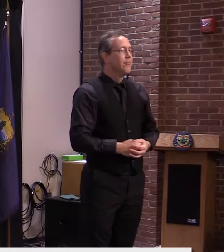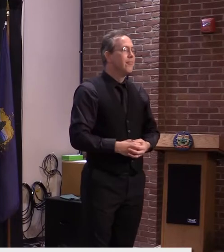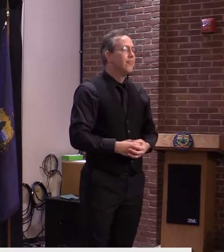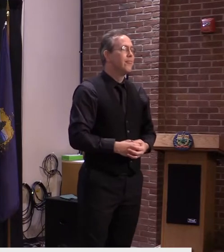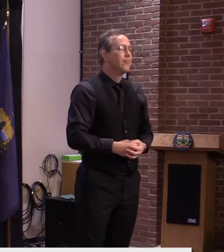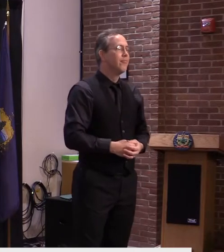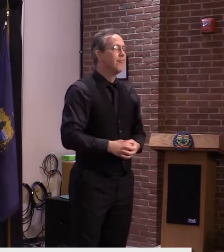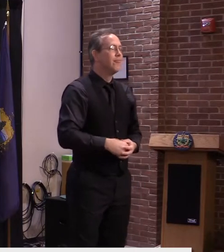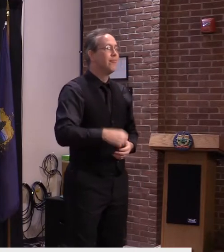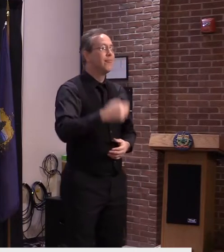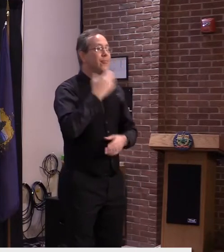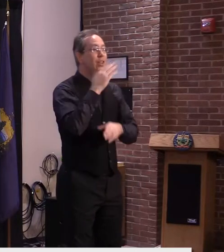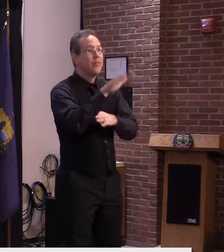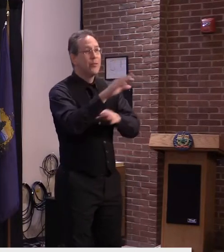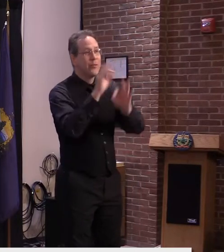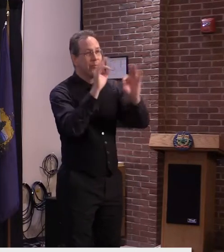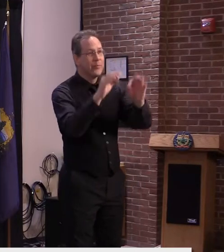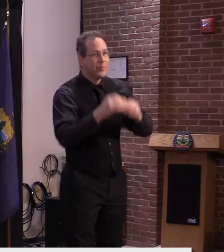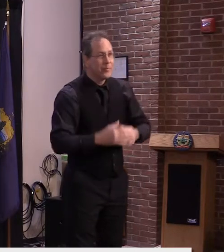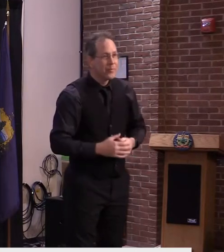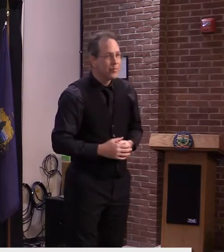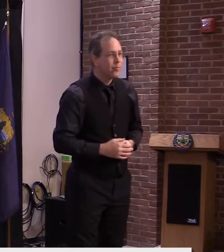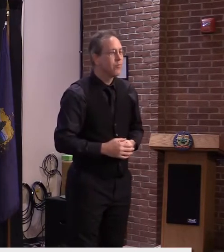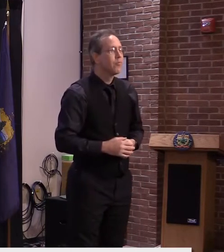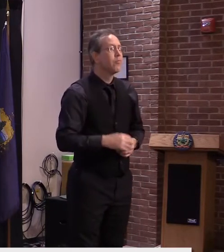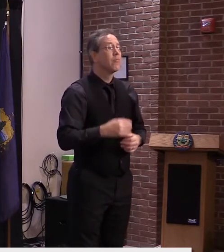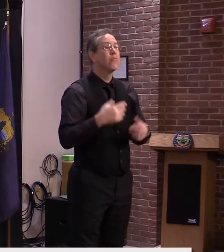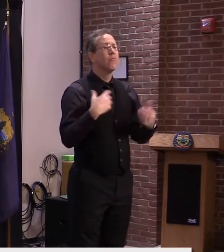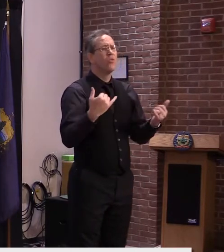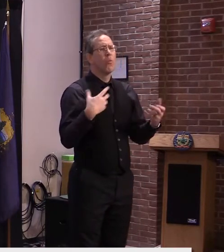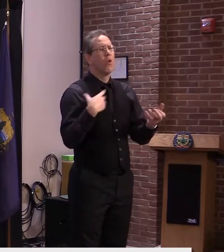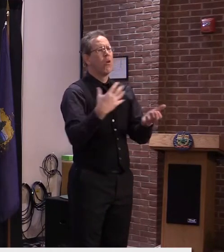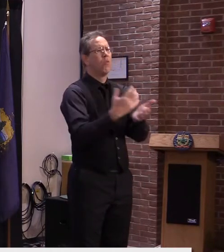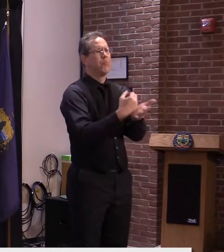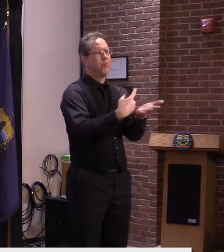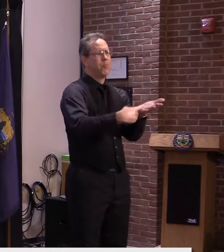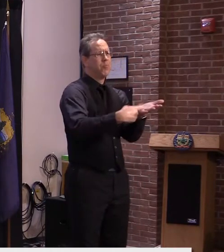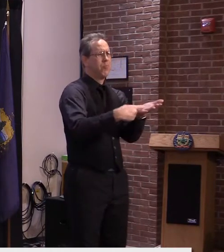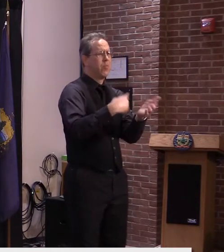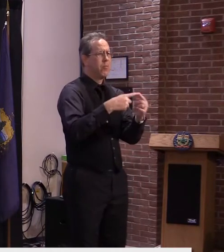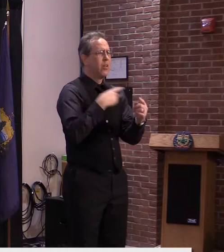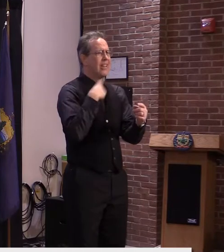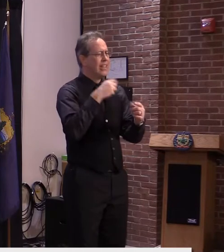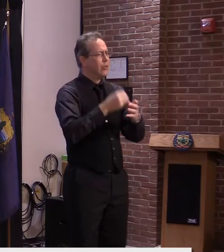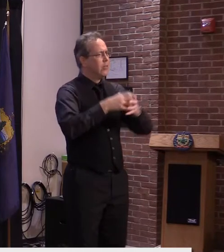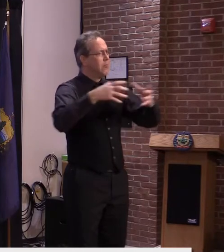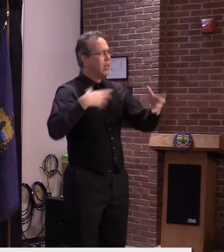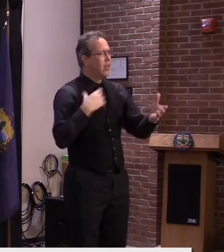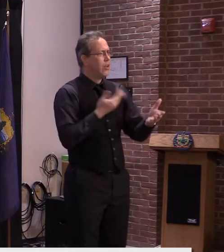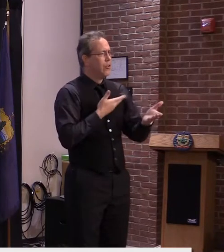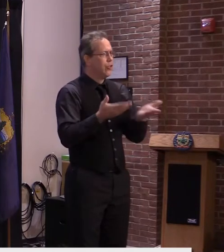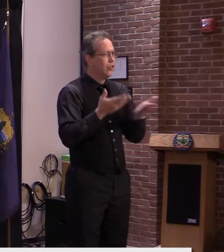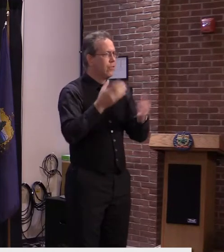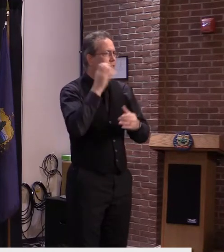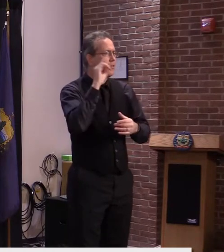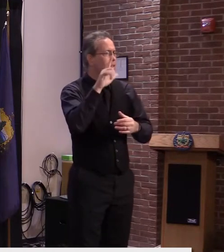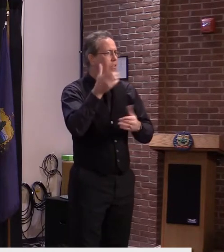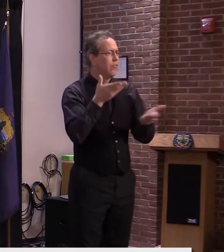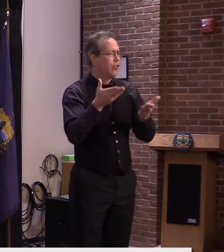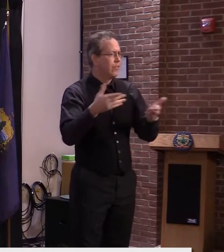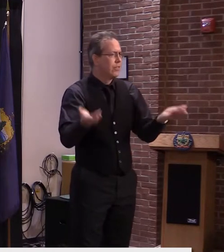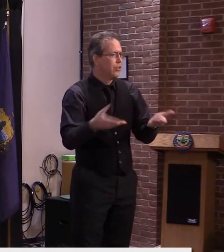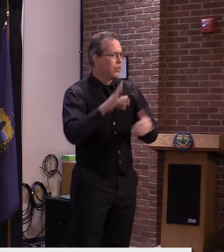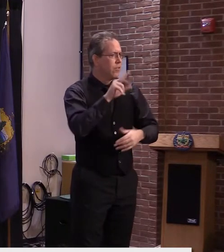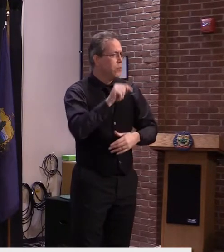Good afternoon. I'm here today to talk about Vermont's need for expanded cell service and Governor Scott's plan to address that need